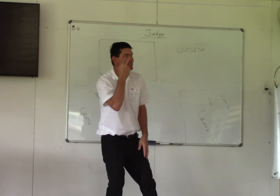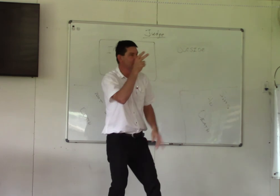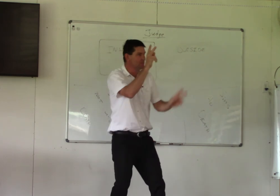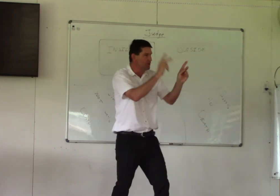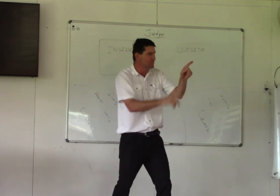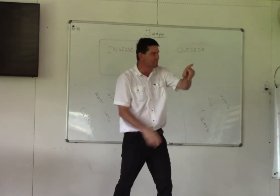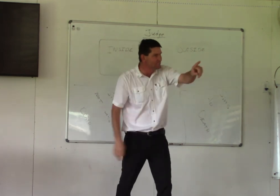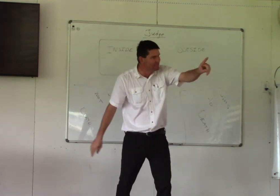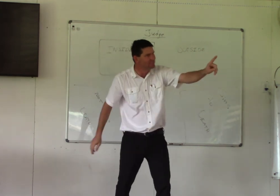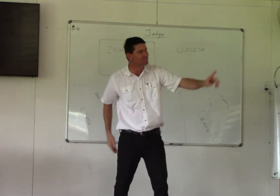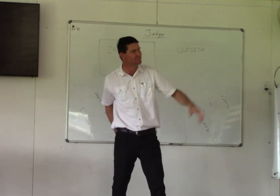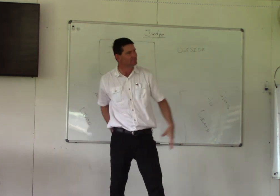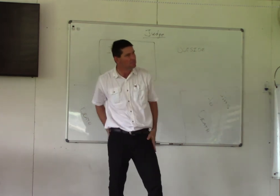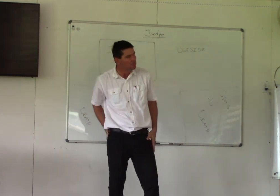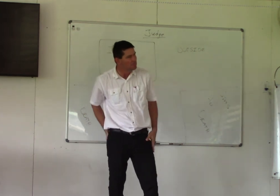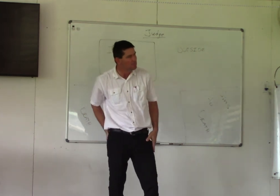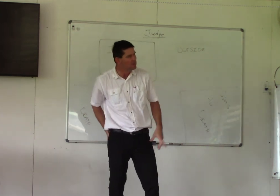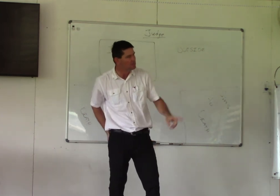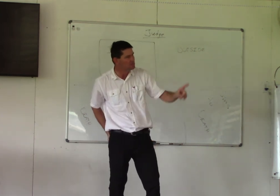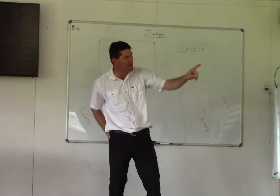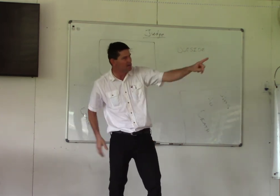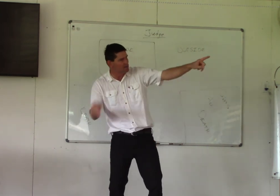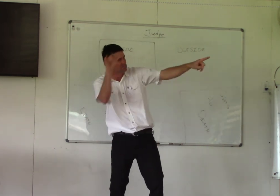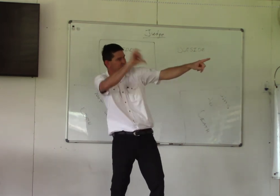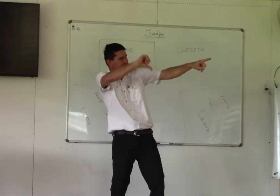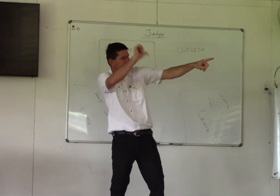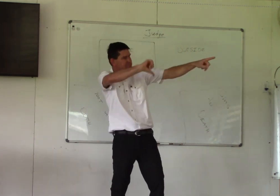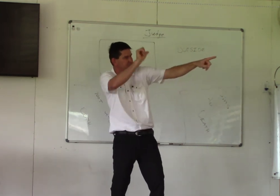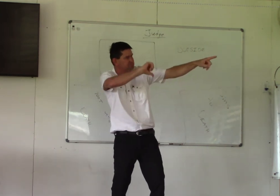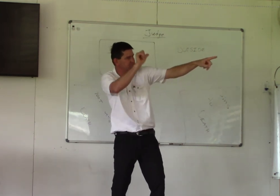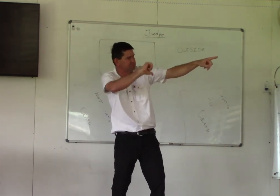see a person. Now,